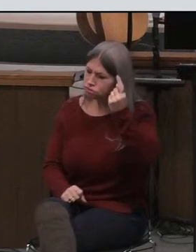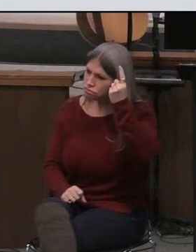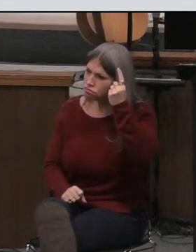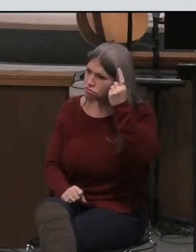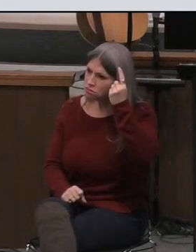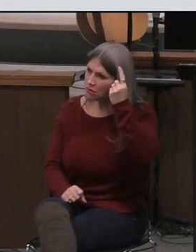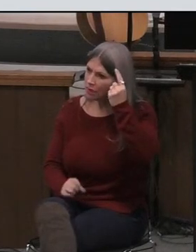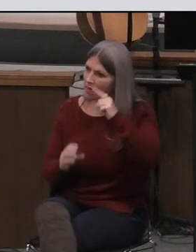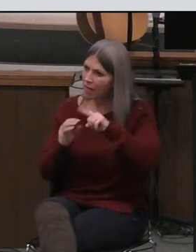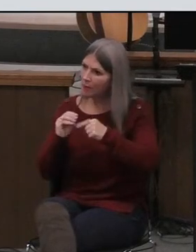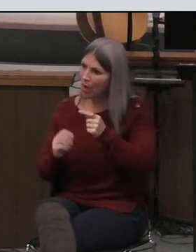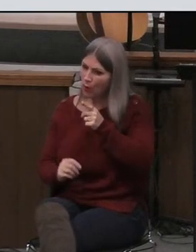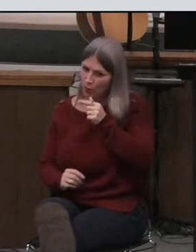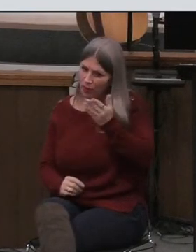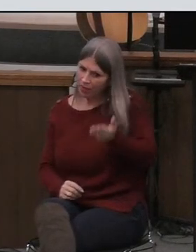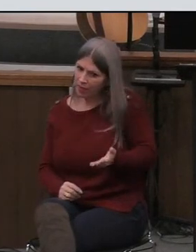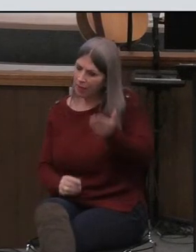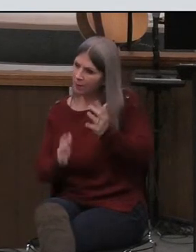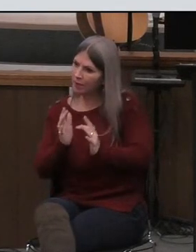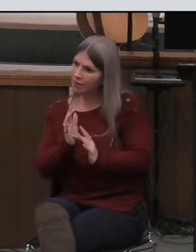understanding about who he is.